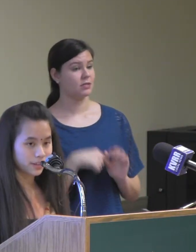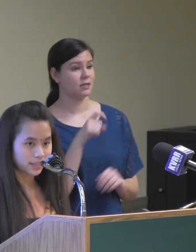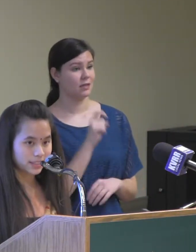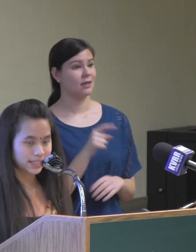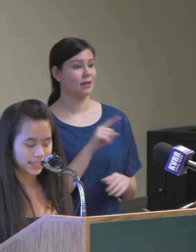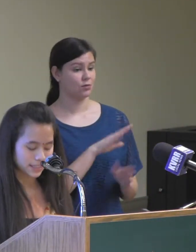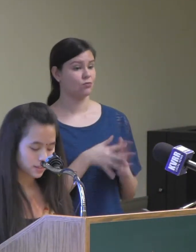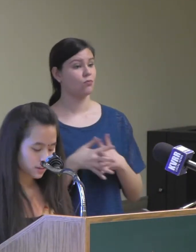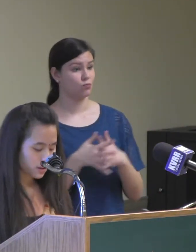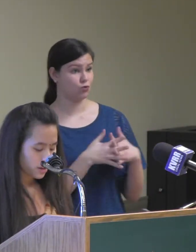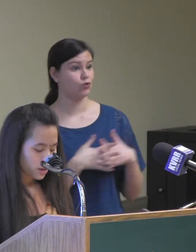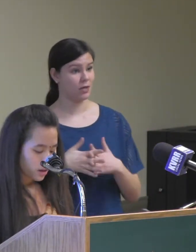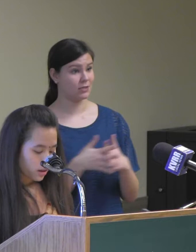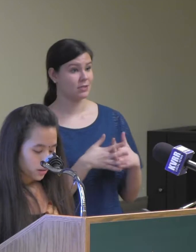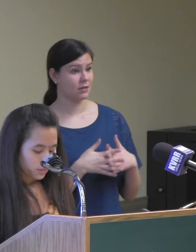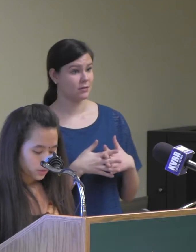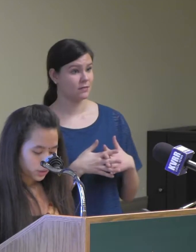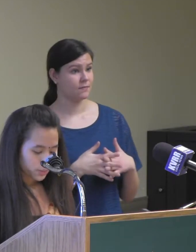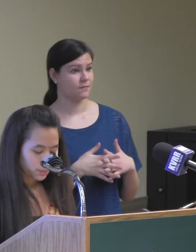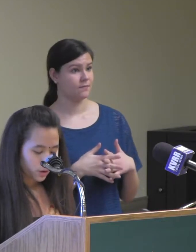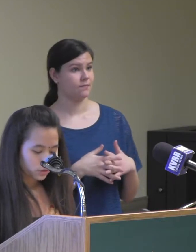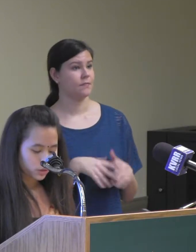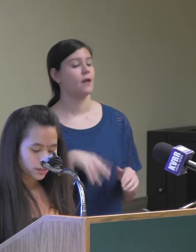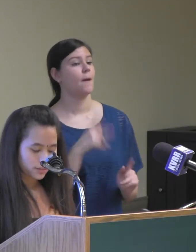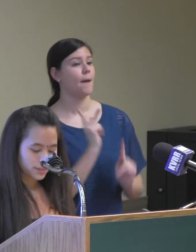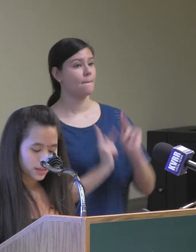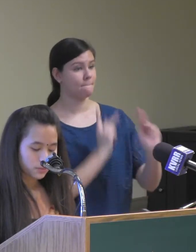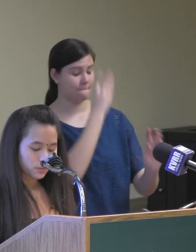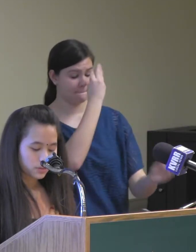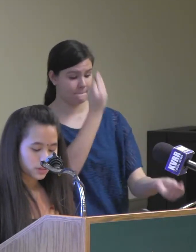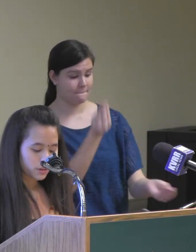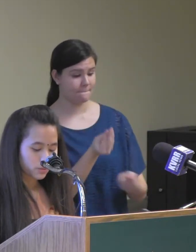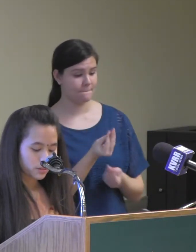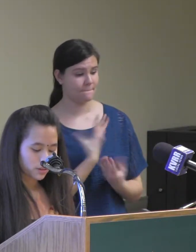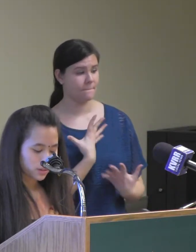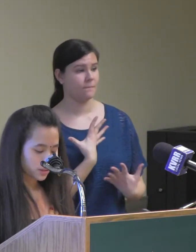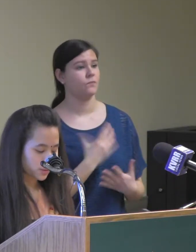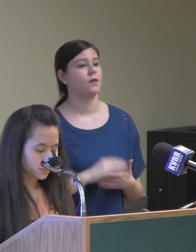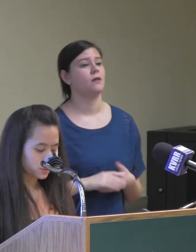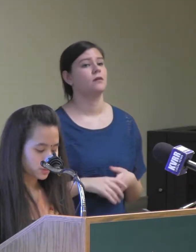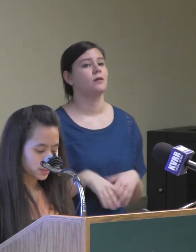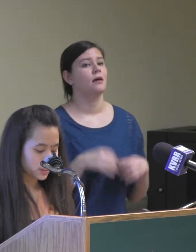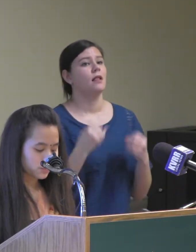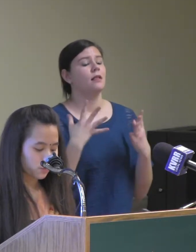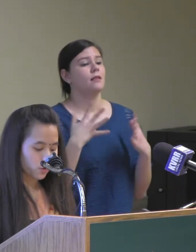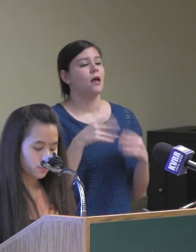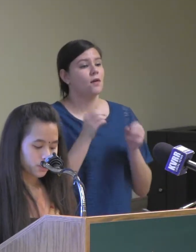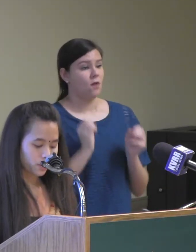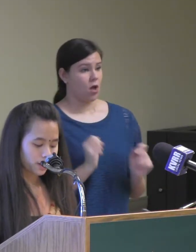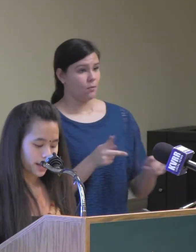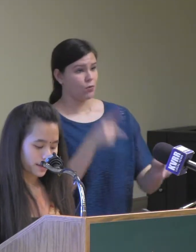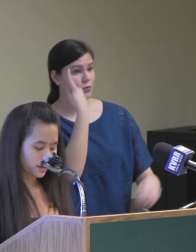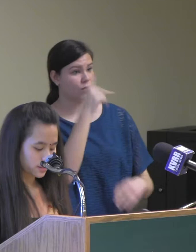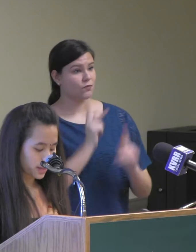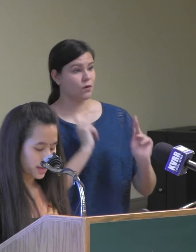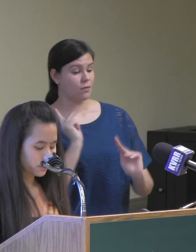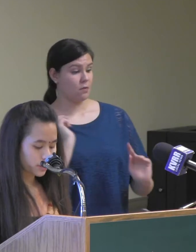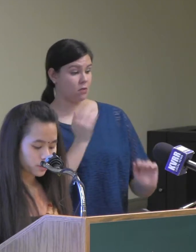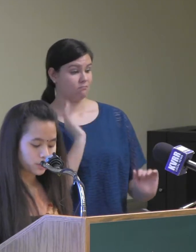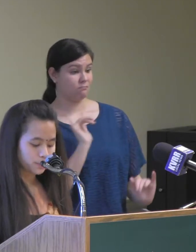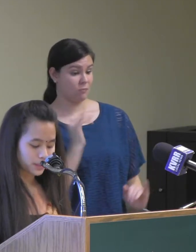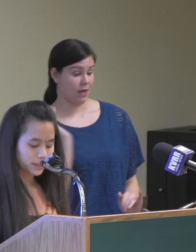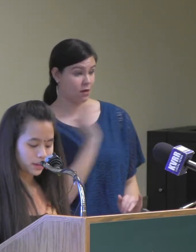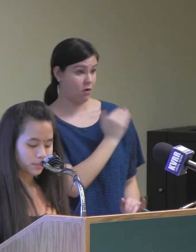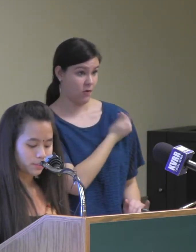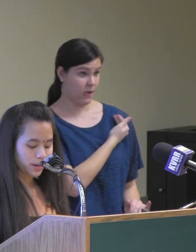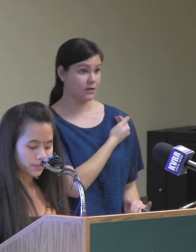the United States. Those people told us that there were lots of opportunities for people like us, and we